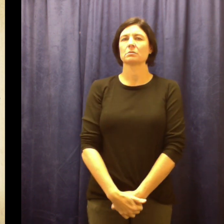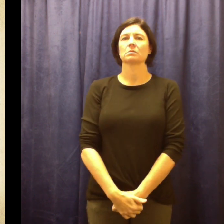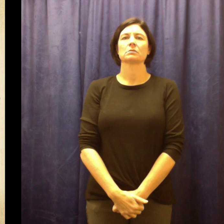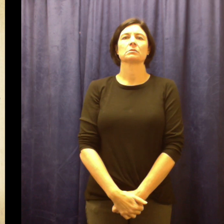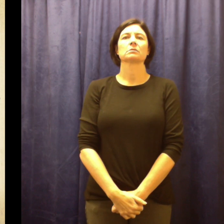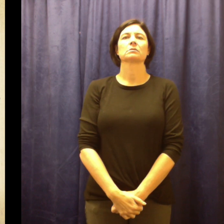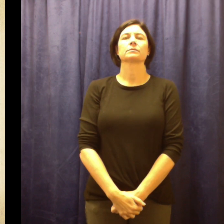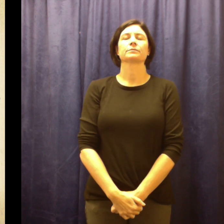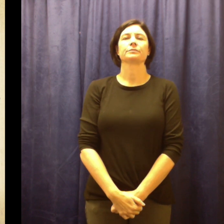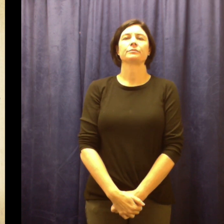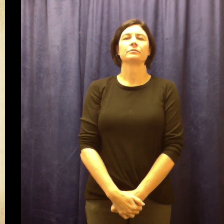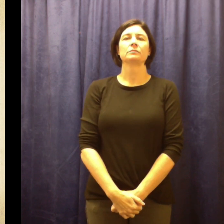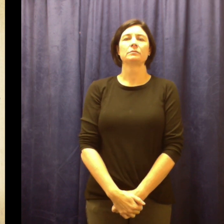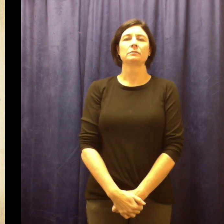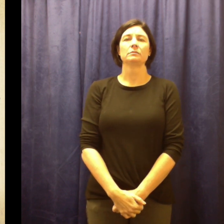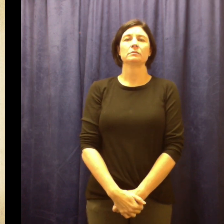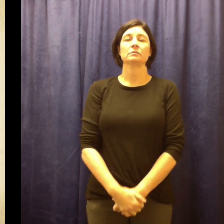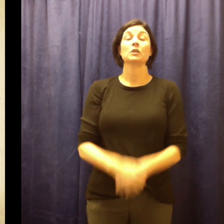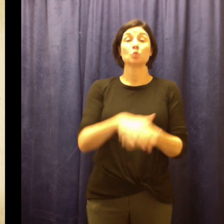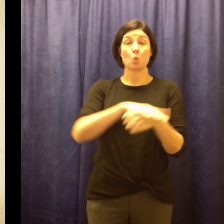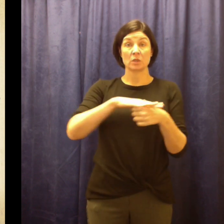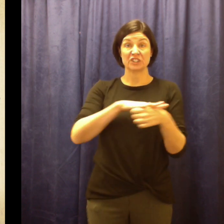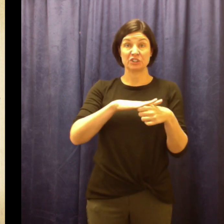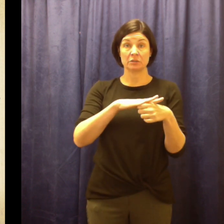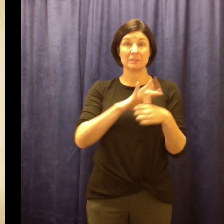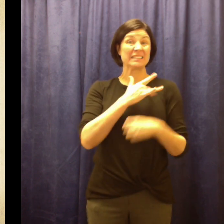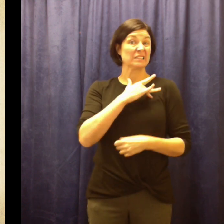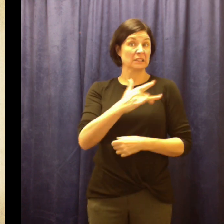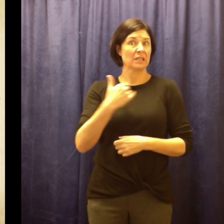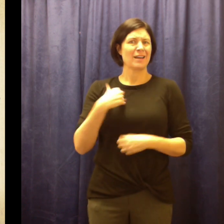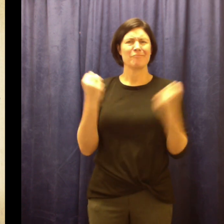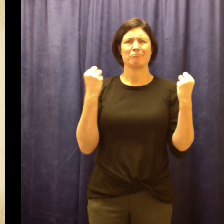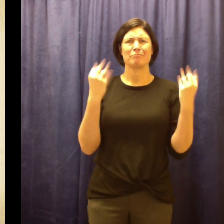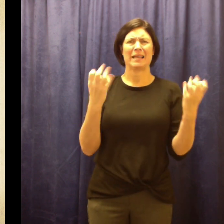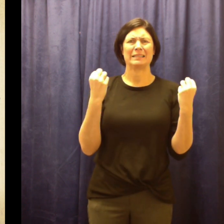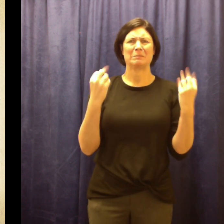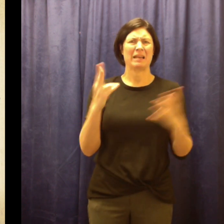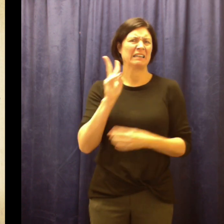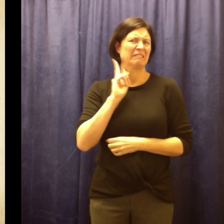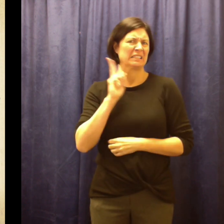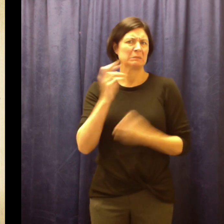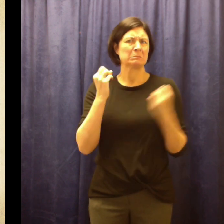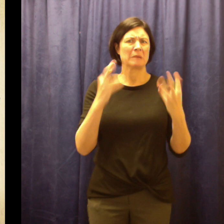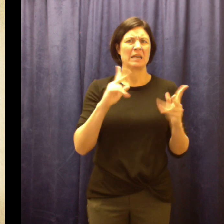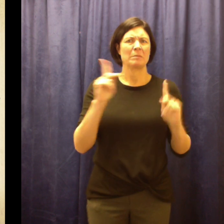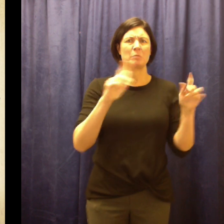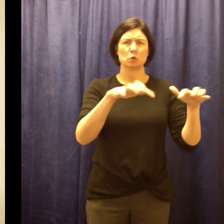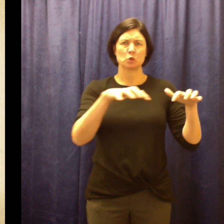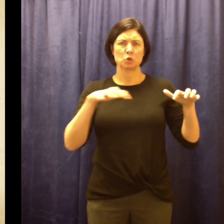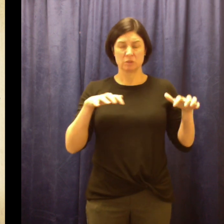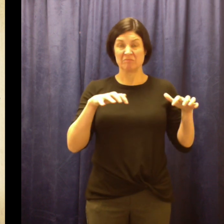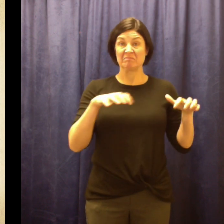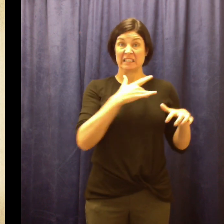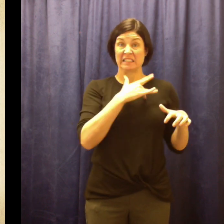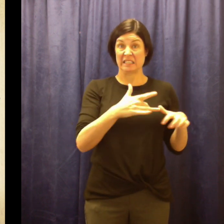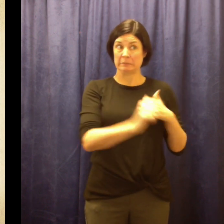The location contains multiple victims and potential victims in immediate danger.